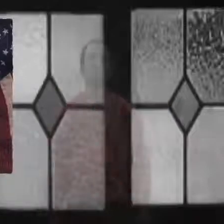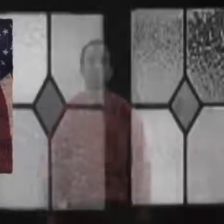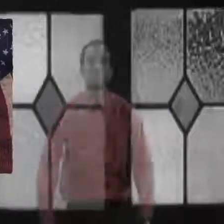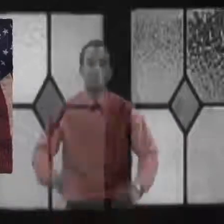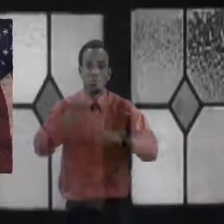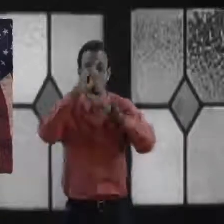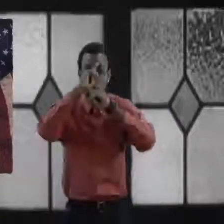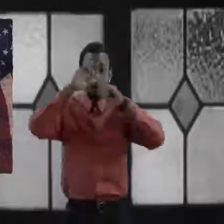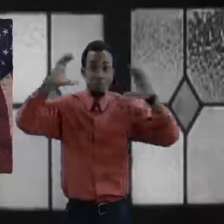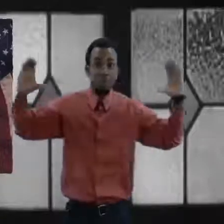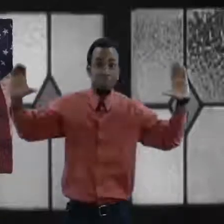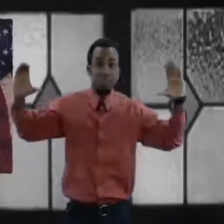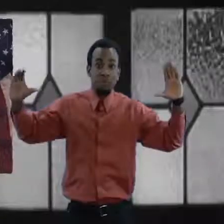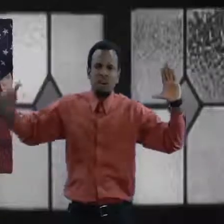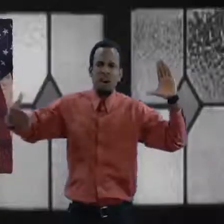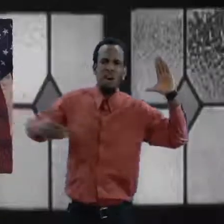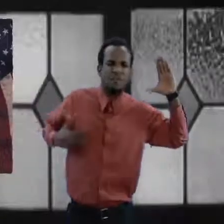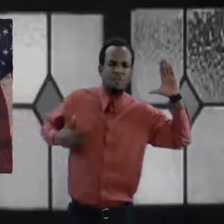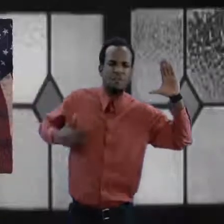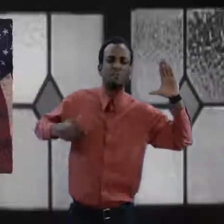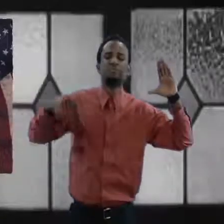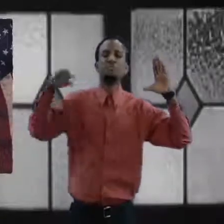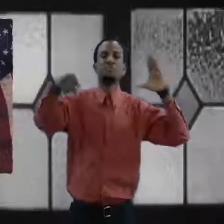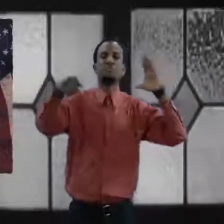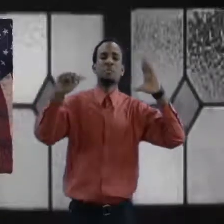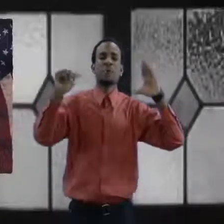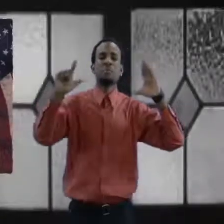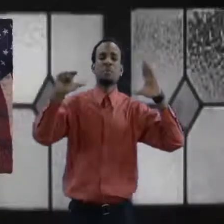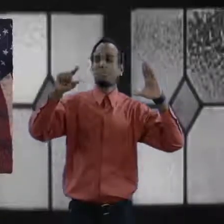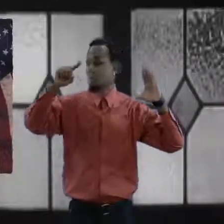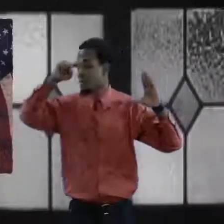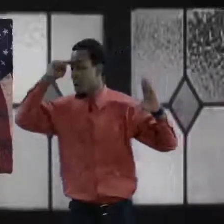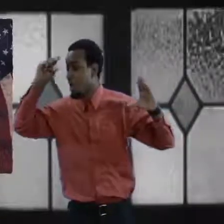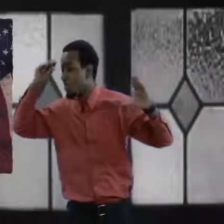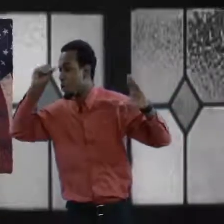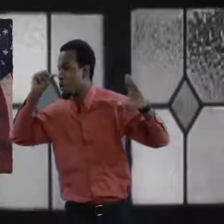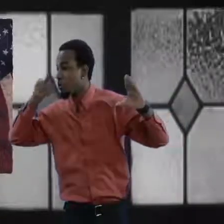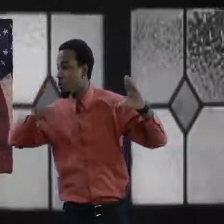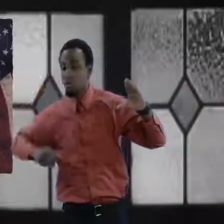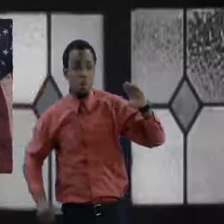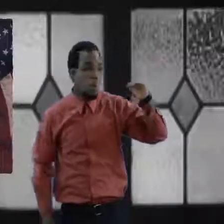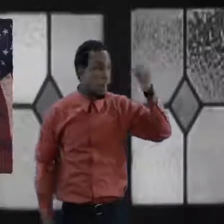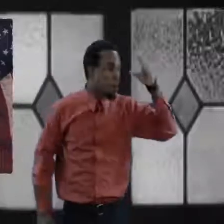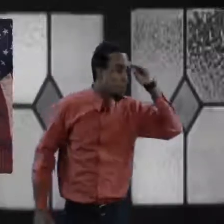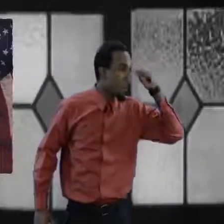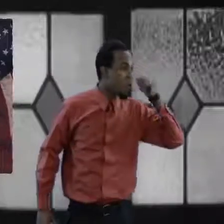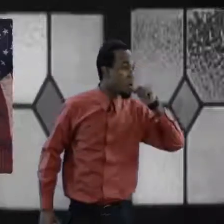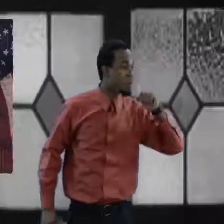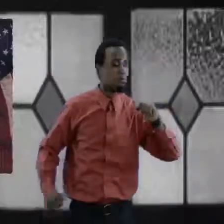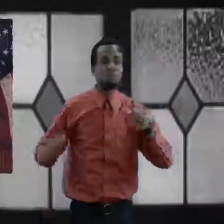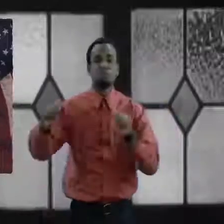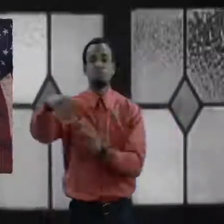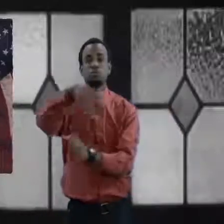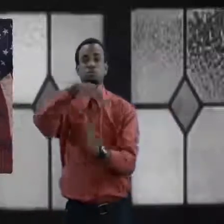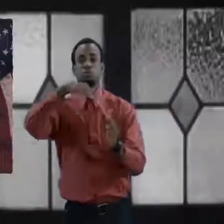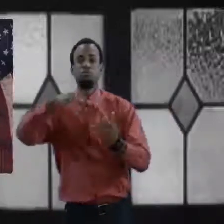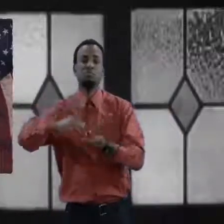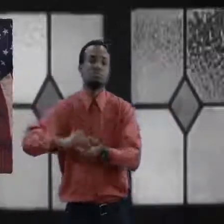I have a dream that one day in Alabama, little black boys and black girls will join hands with little white boys and white girls